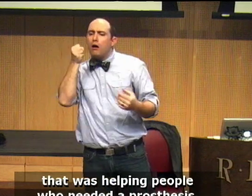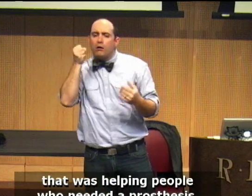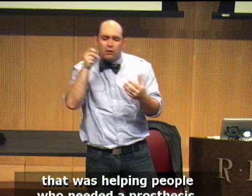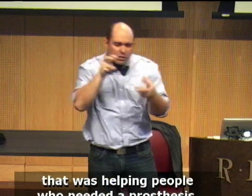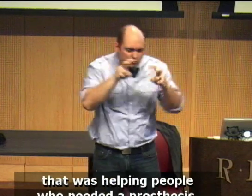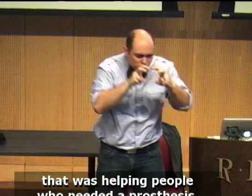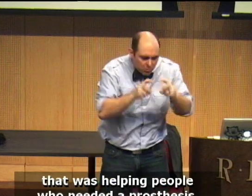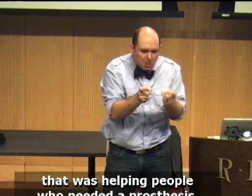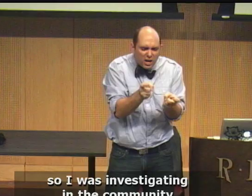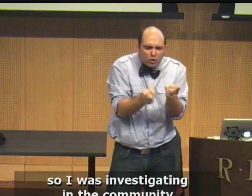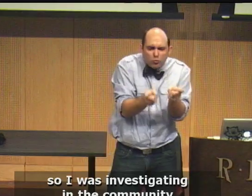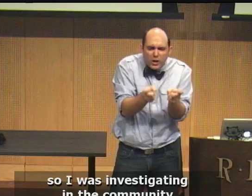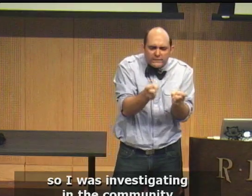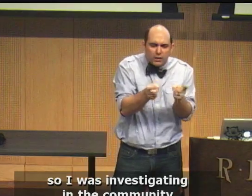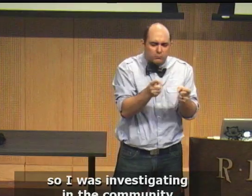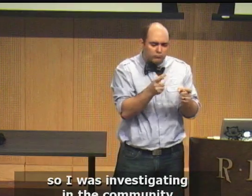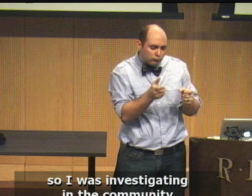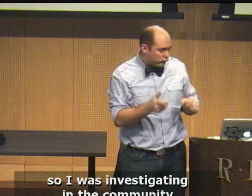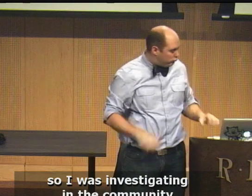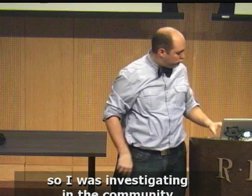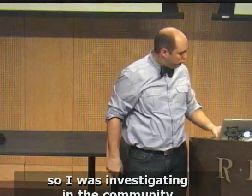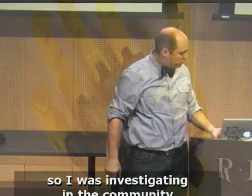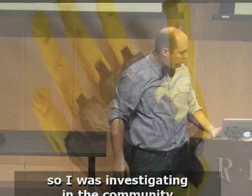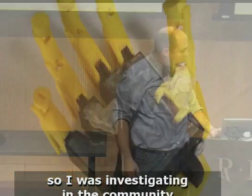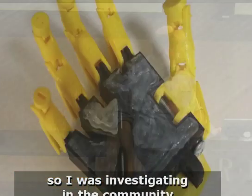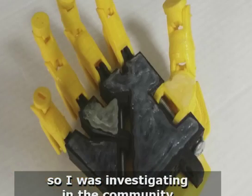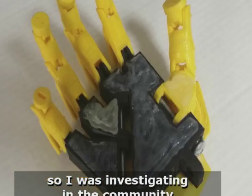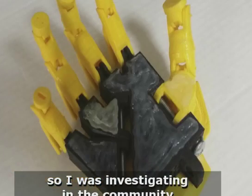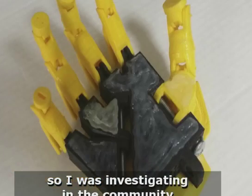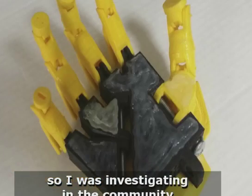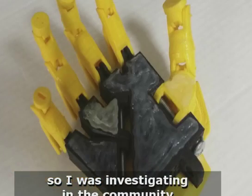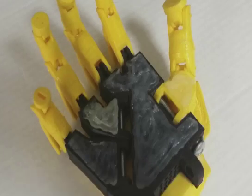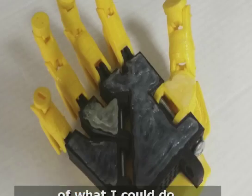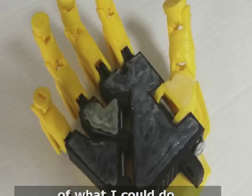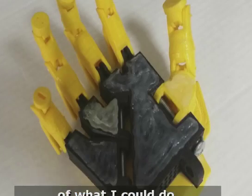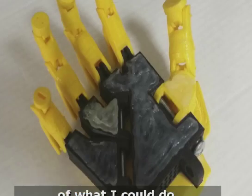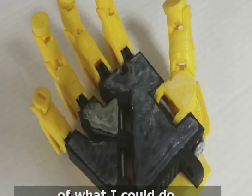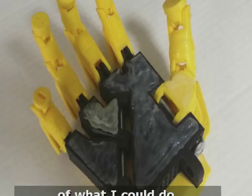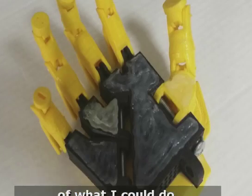prosthesis. So I was investigating in the community what I could do.